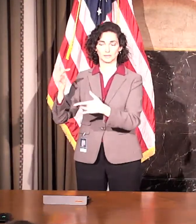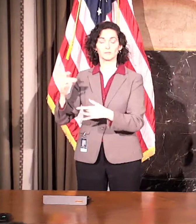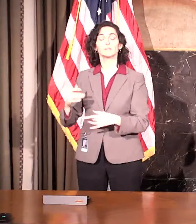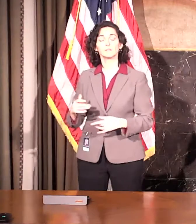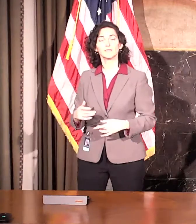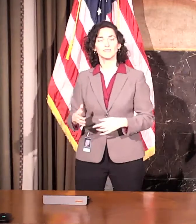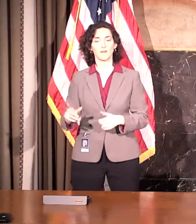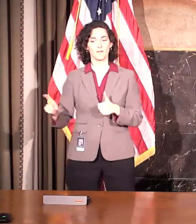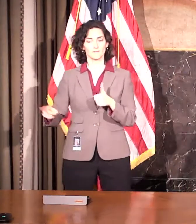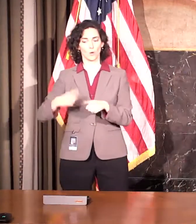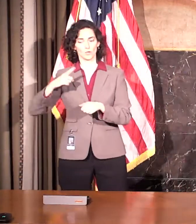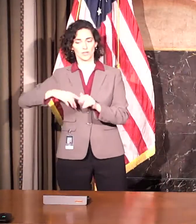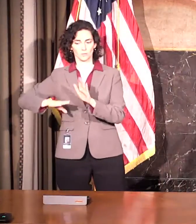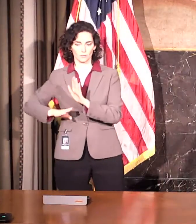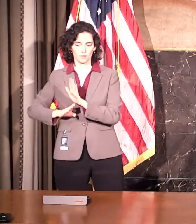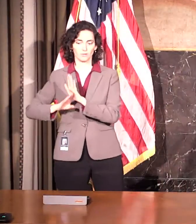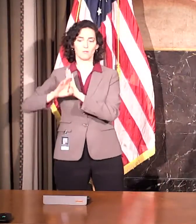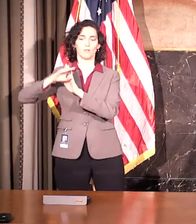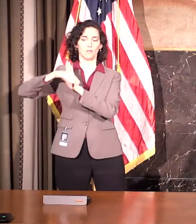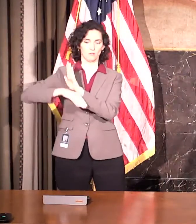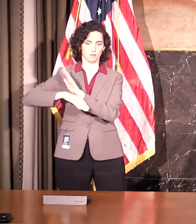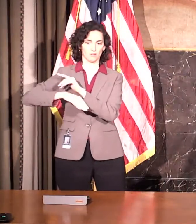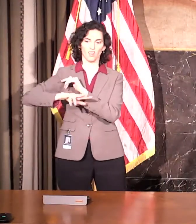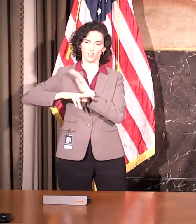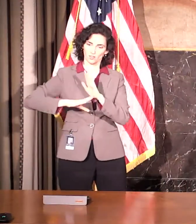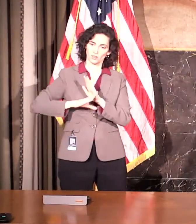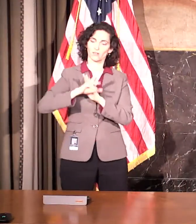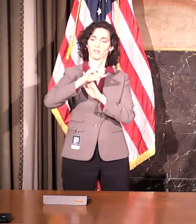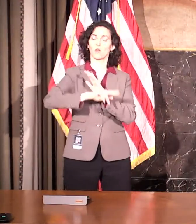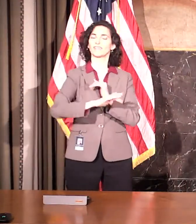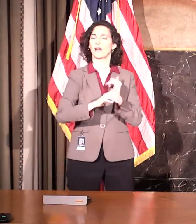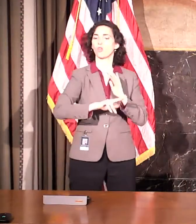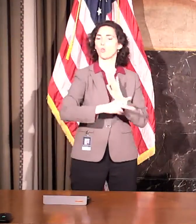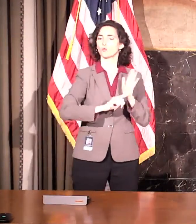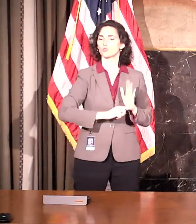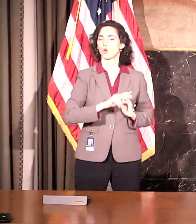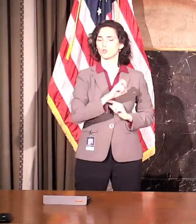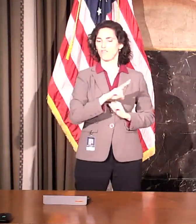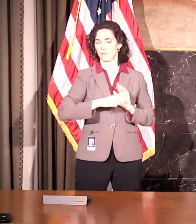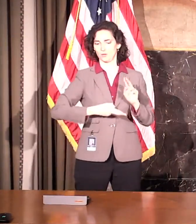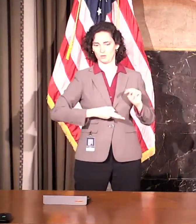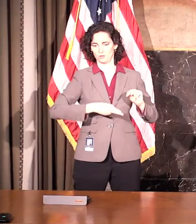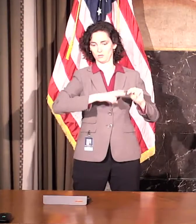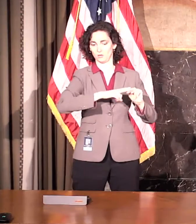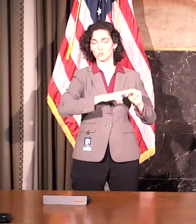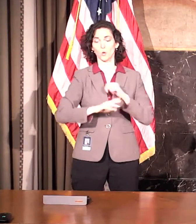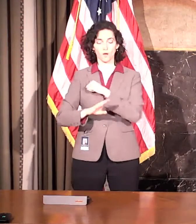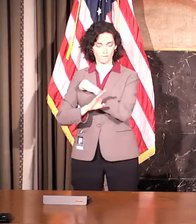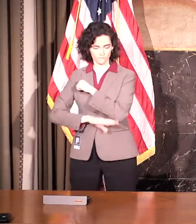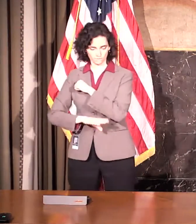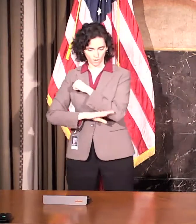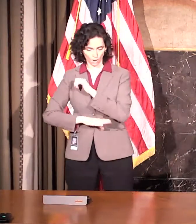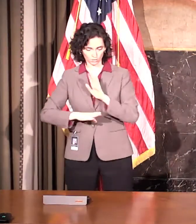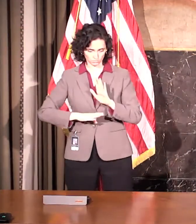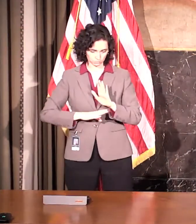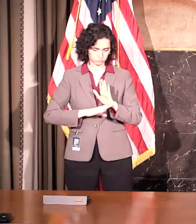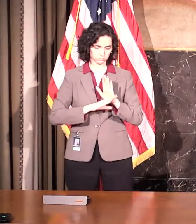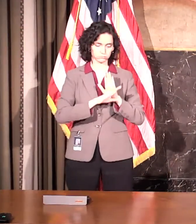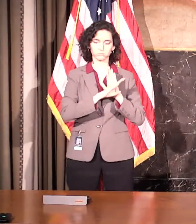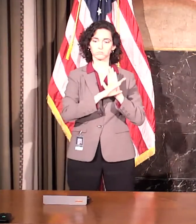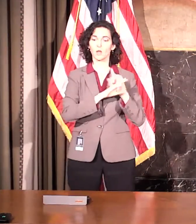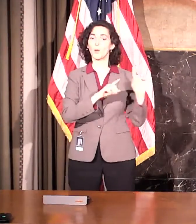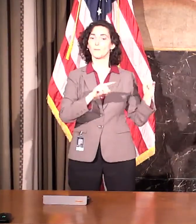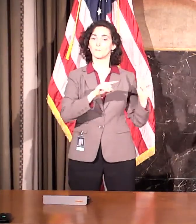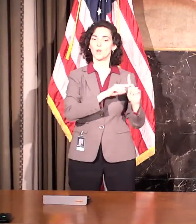third surge started in the month of November. We superimposed on top of the fall surge a Thanksgiving surge. We're